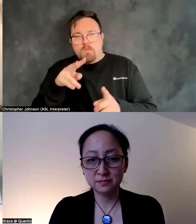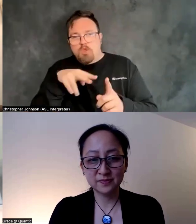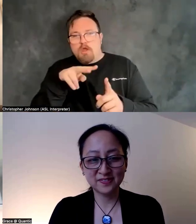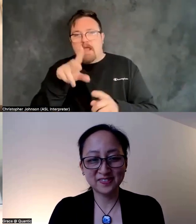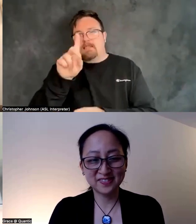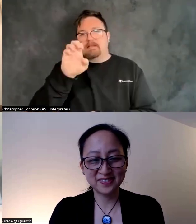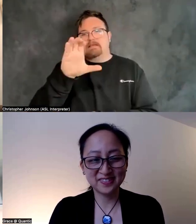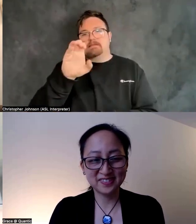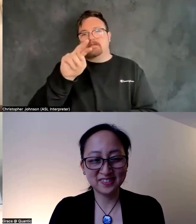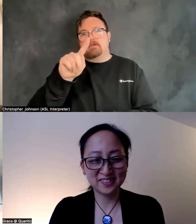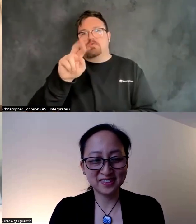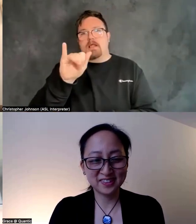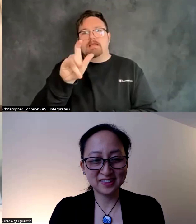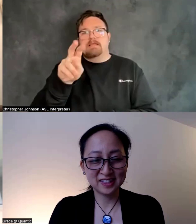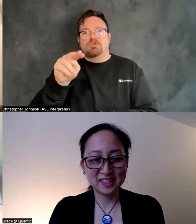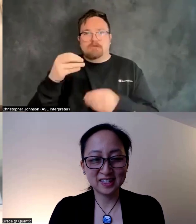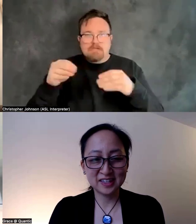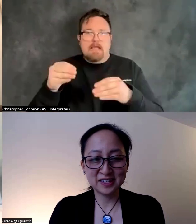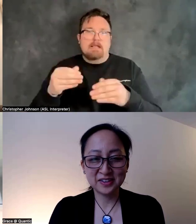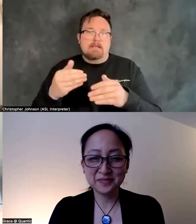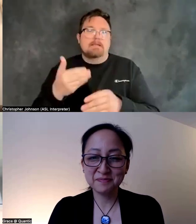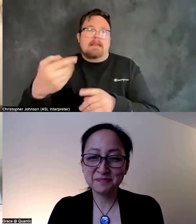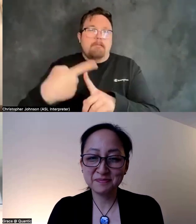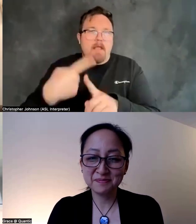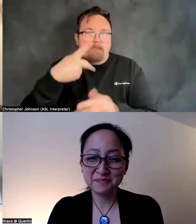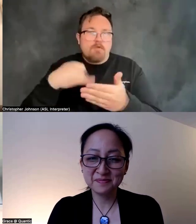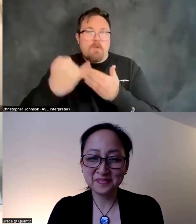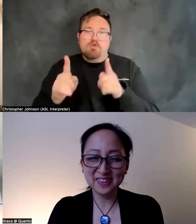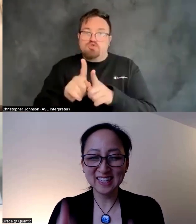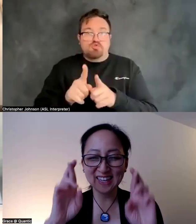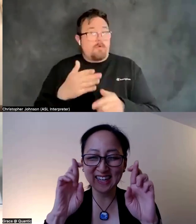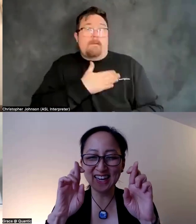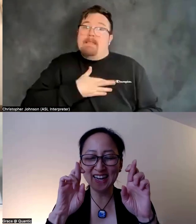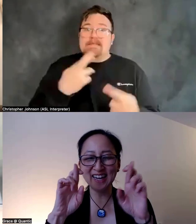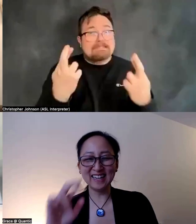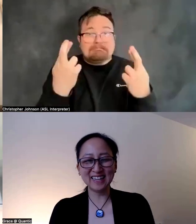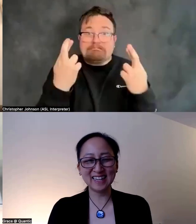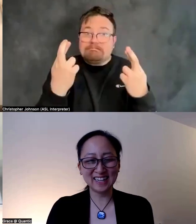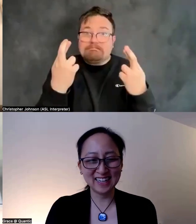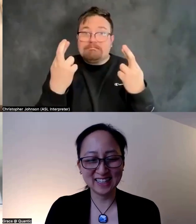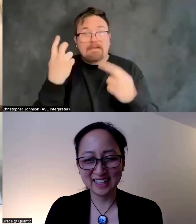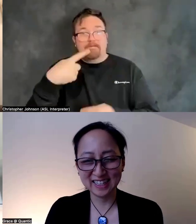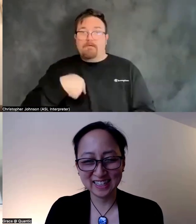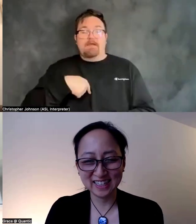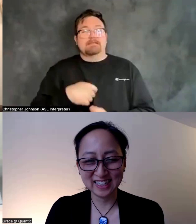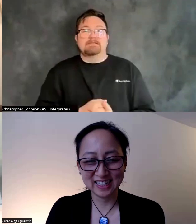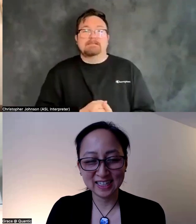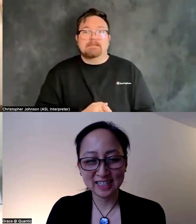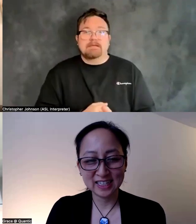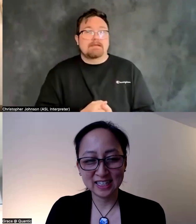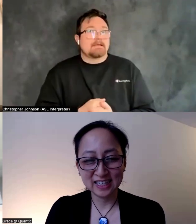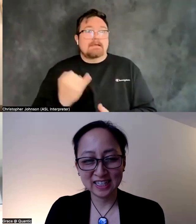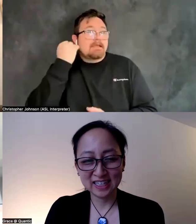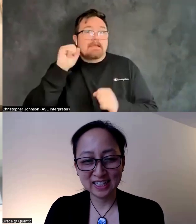month for the project as well. So fingers crossed, let's see. Even if you're able to replicate